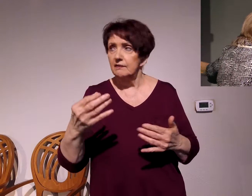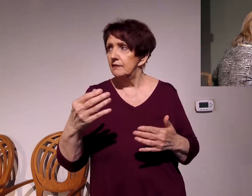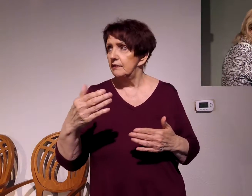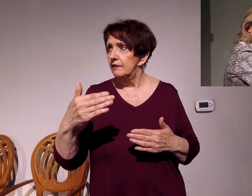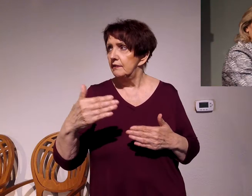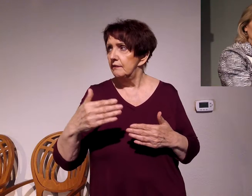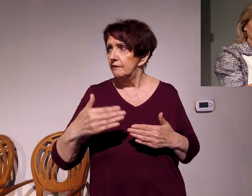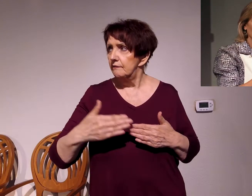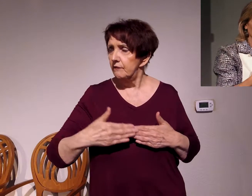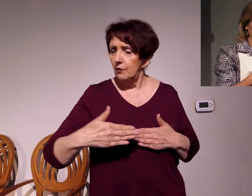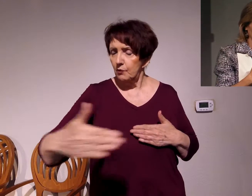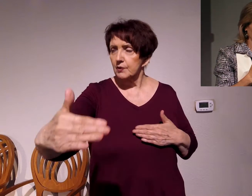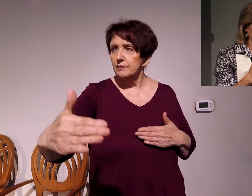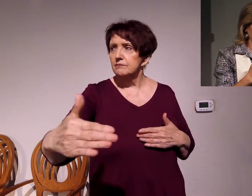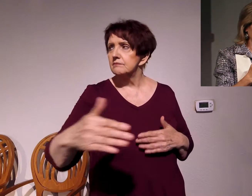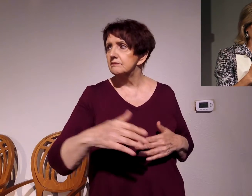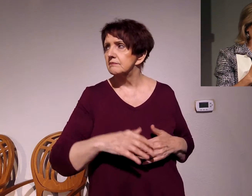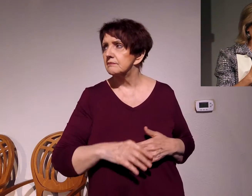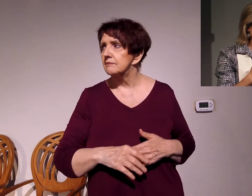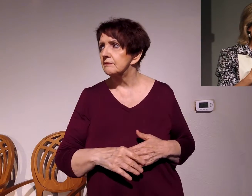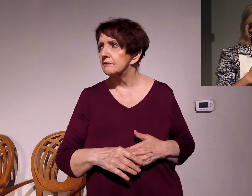forward.